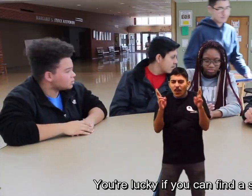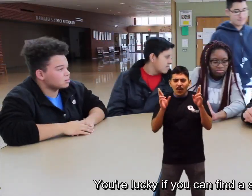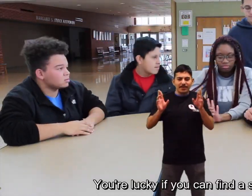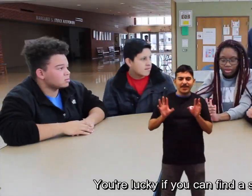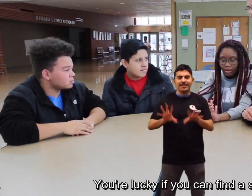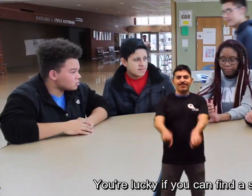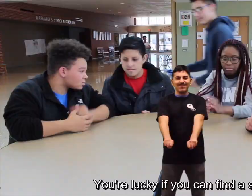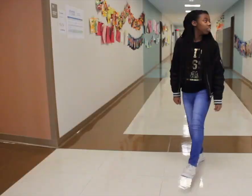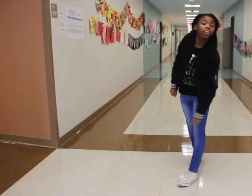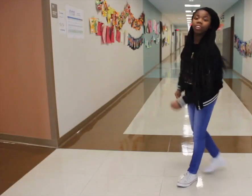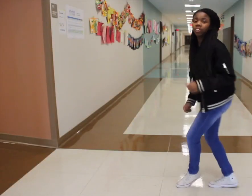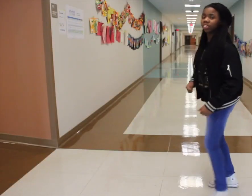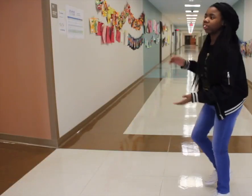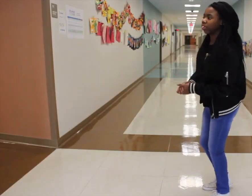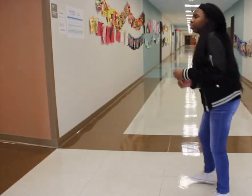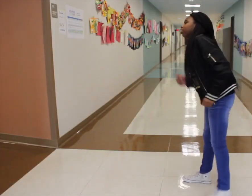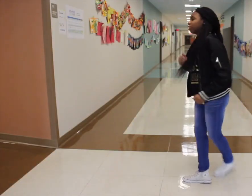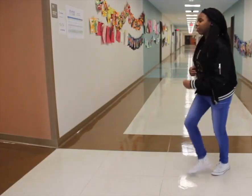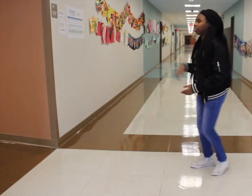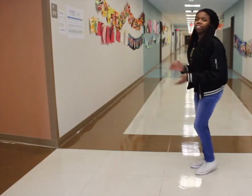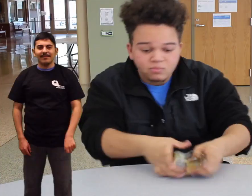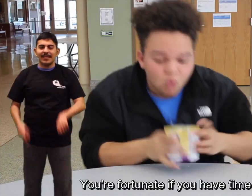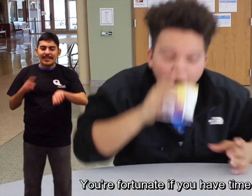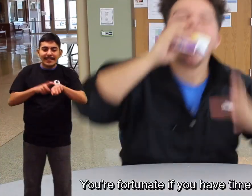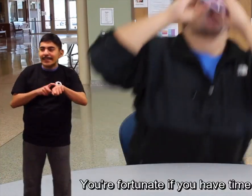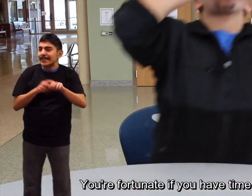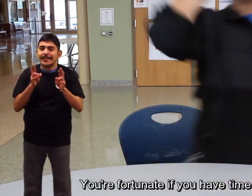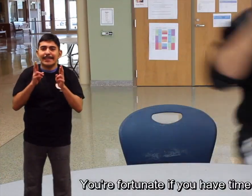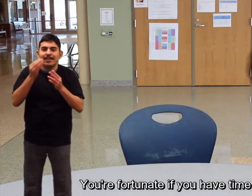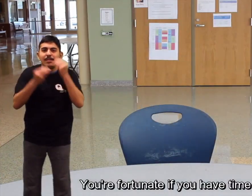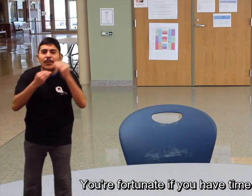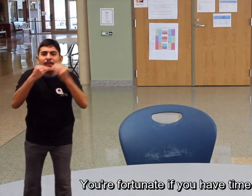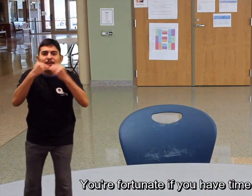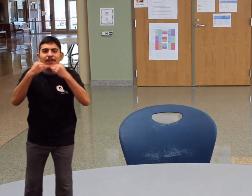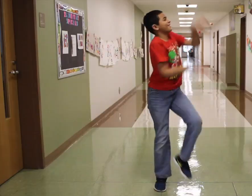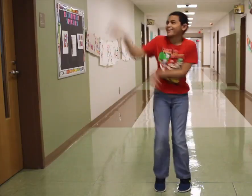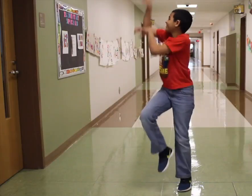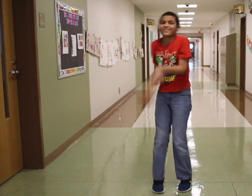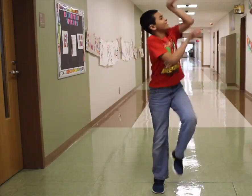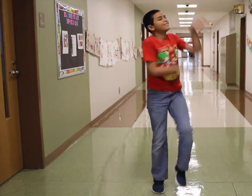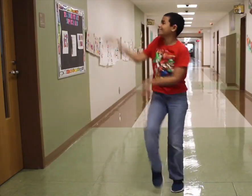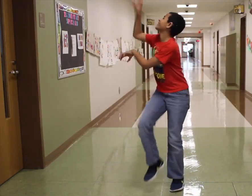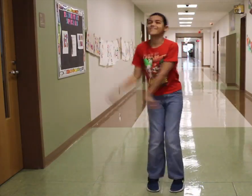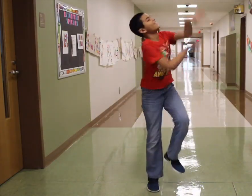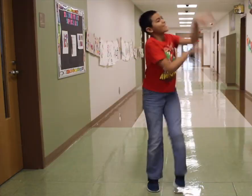if you can find a seat, you're fortunate if you have time to eat.